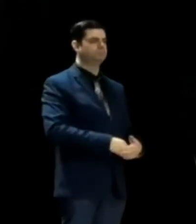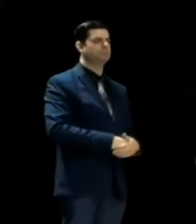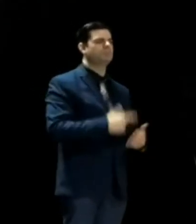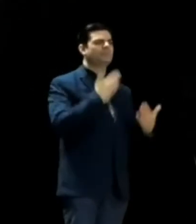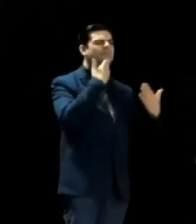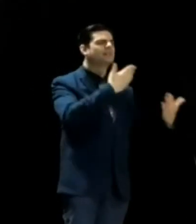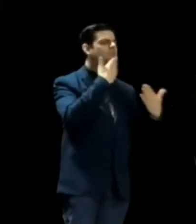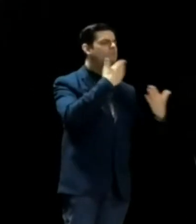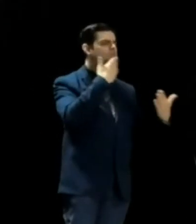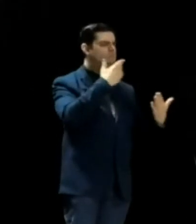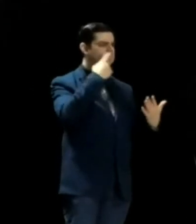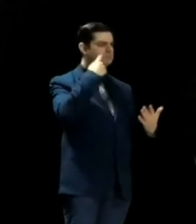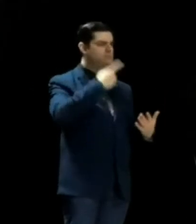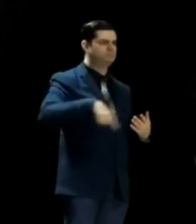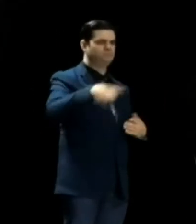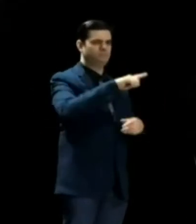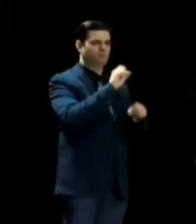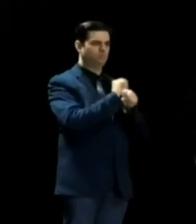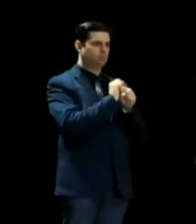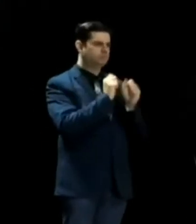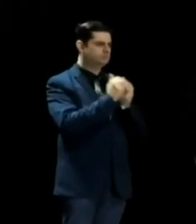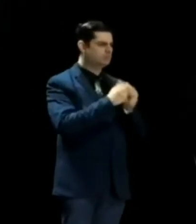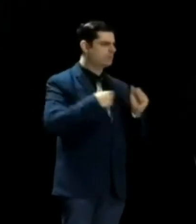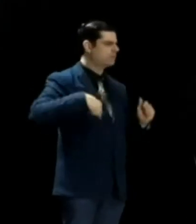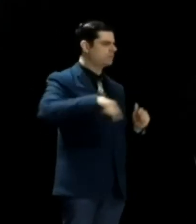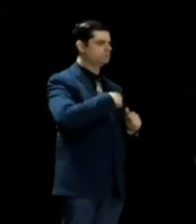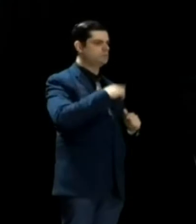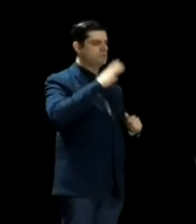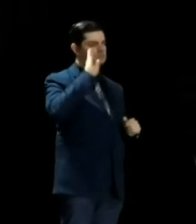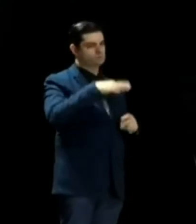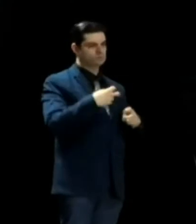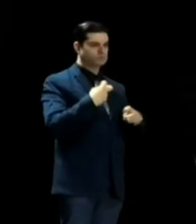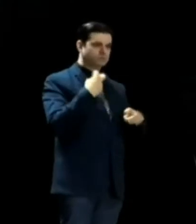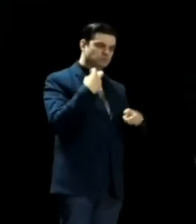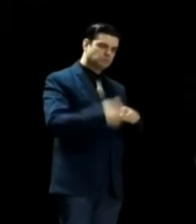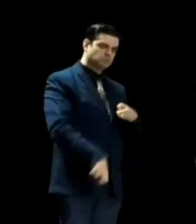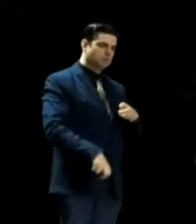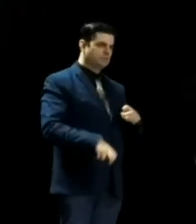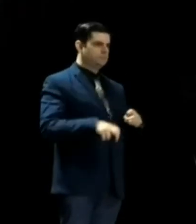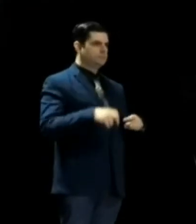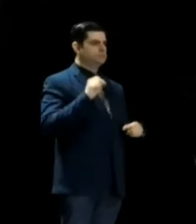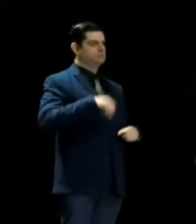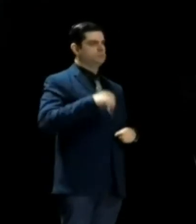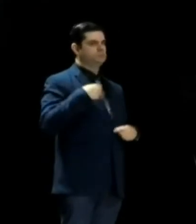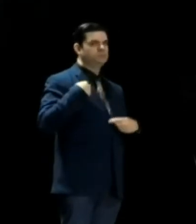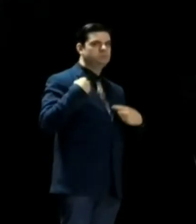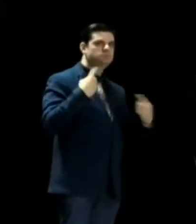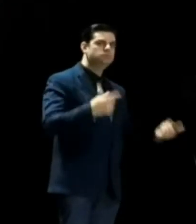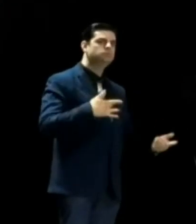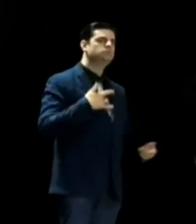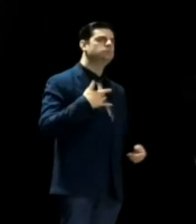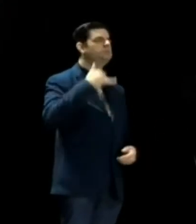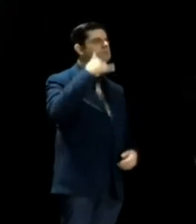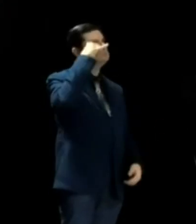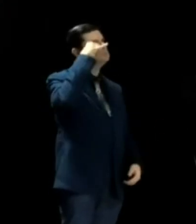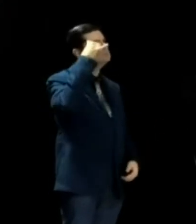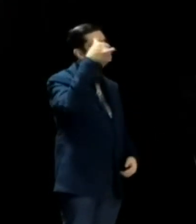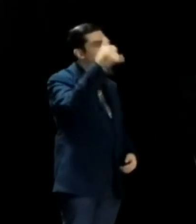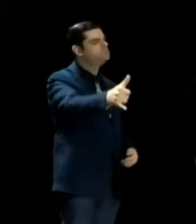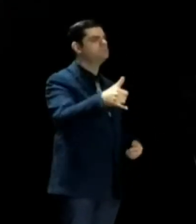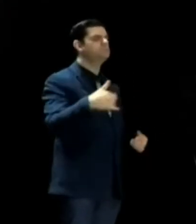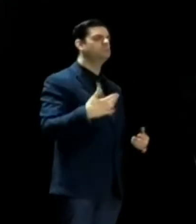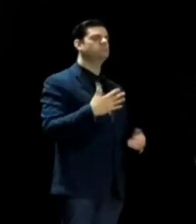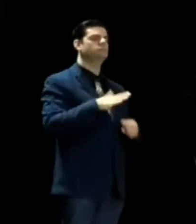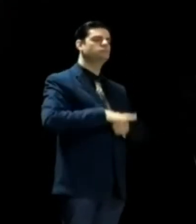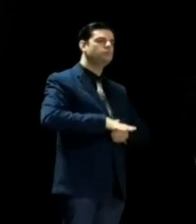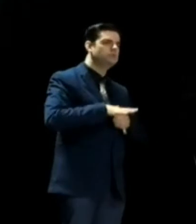tough, and it's been long, and due to the stress of why we're in this situation, the days